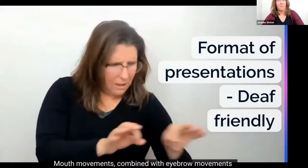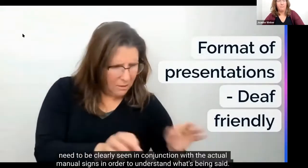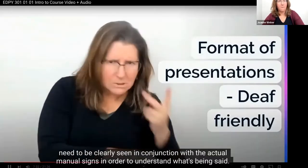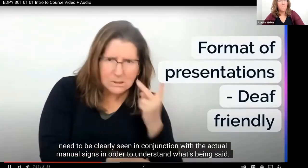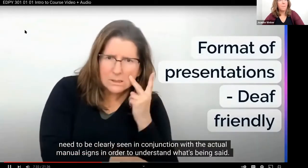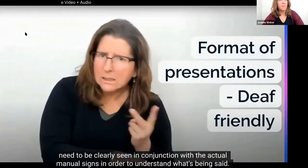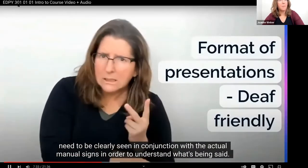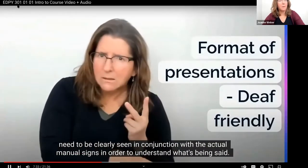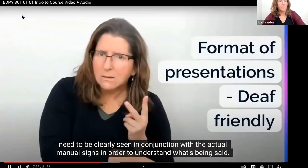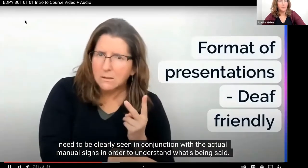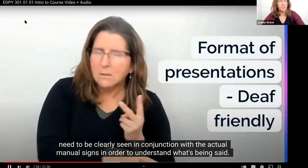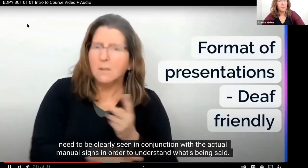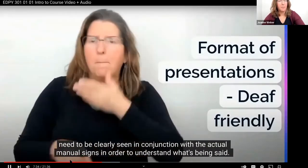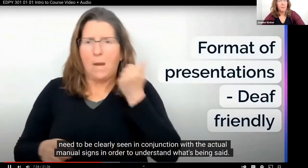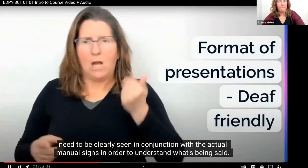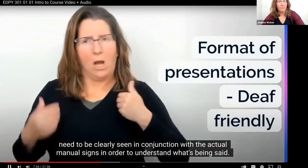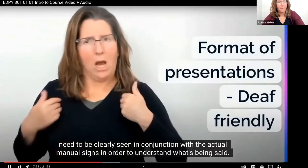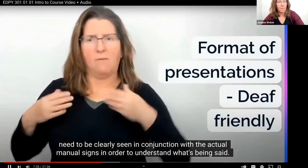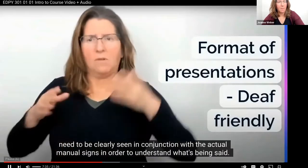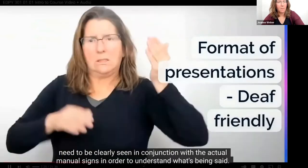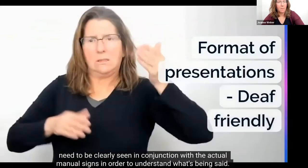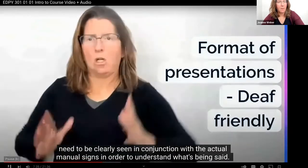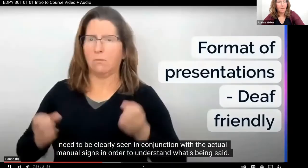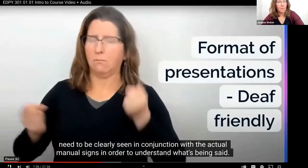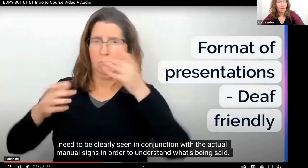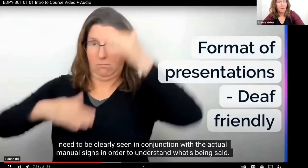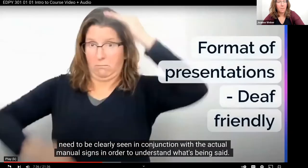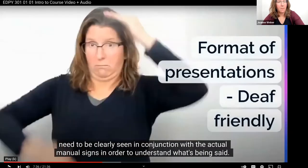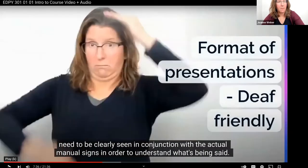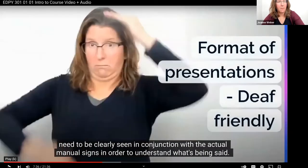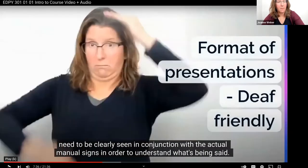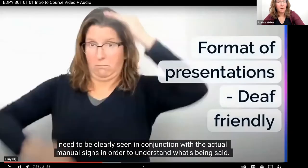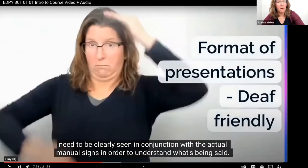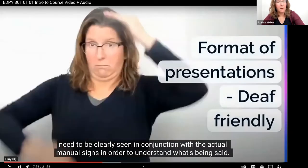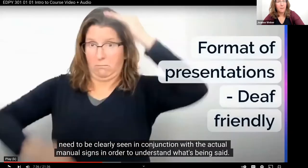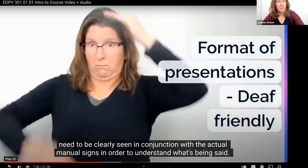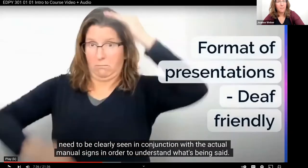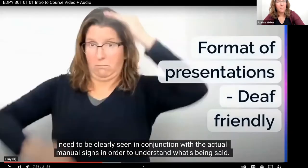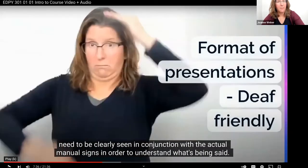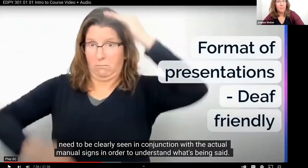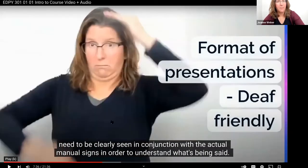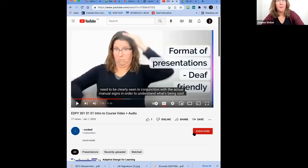movements need to be clearly seen in conjunction with the actual manual sign.